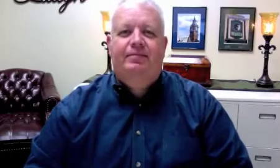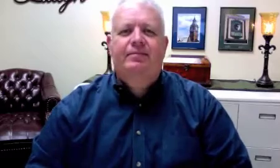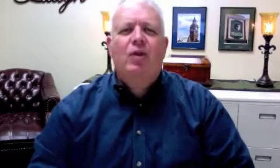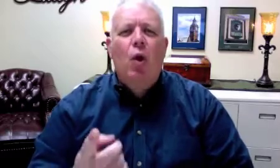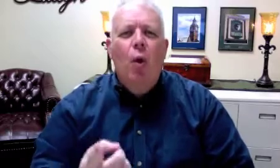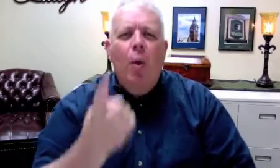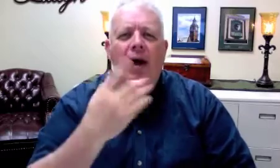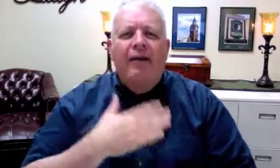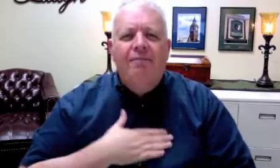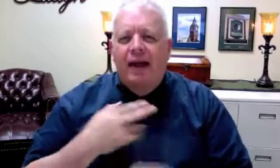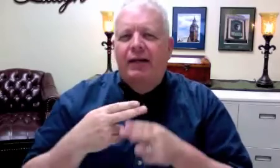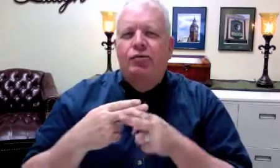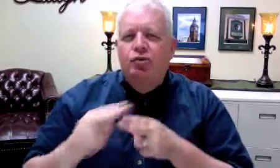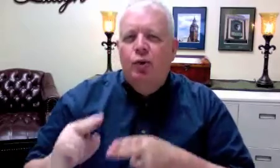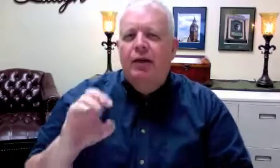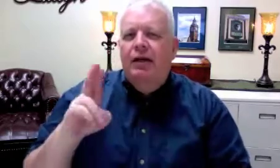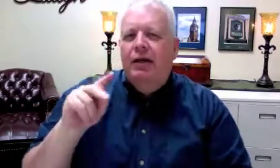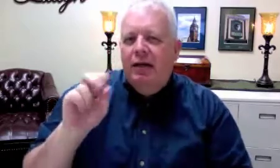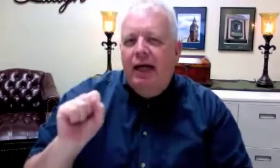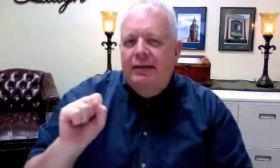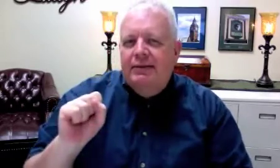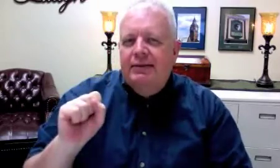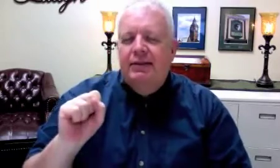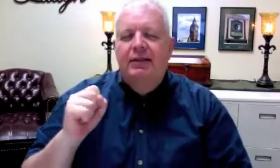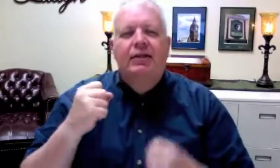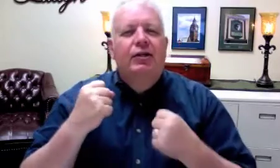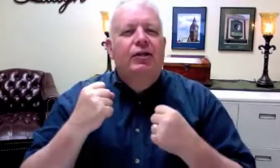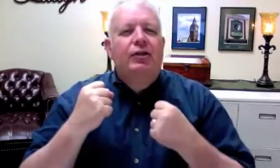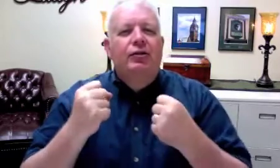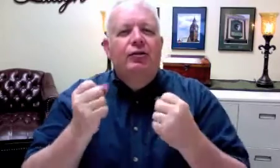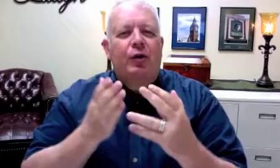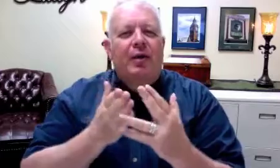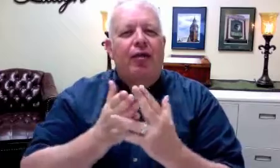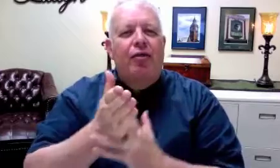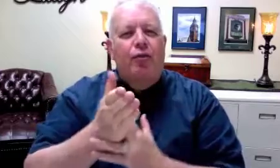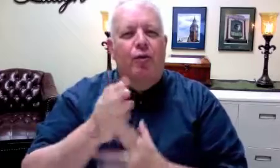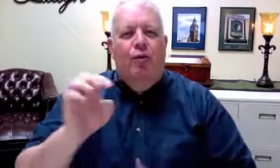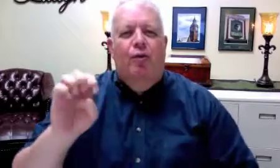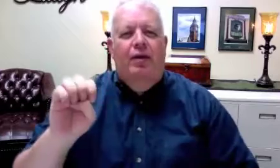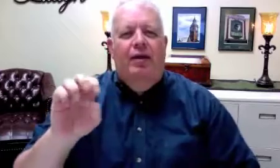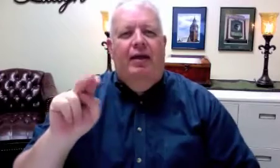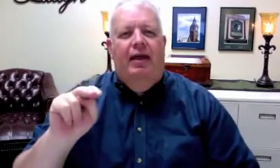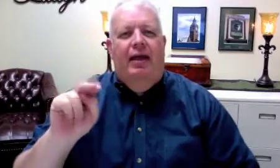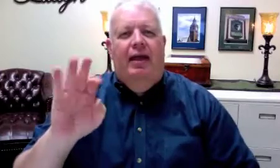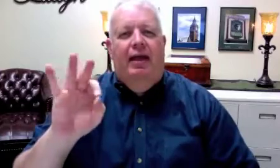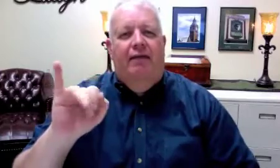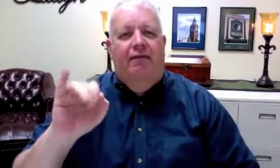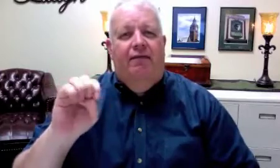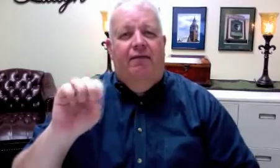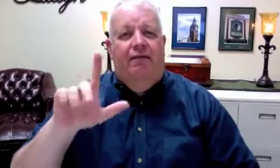One of my shortcuts took me through the Enfield neighborhood.